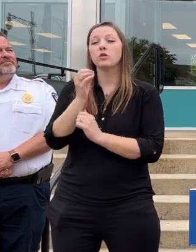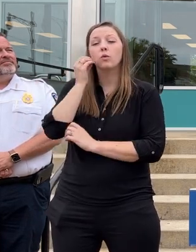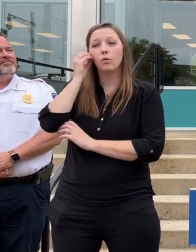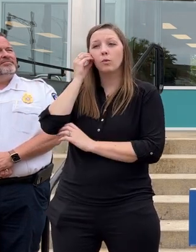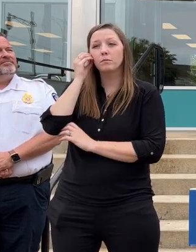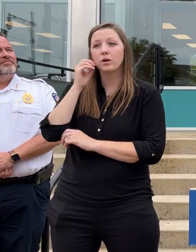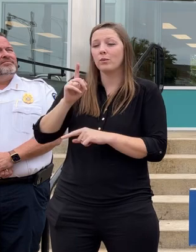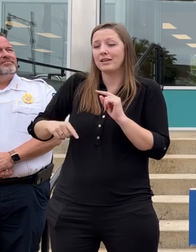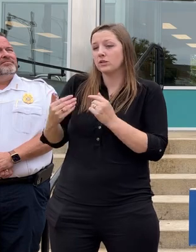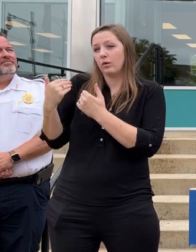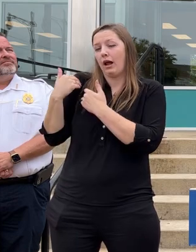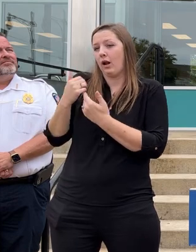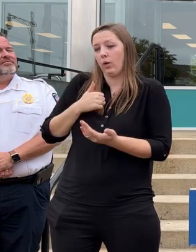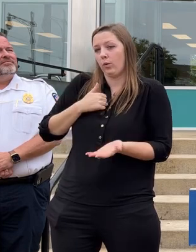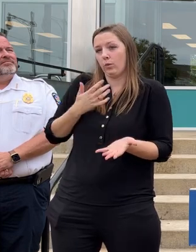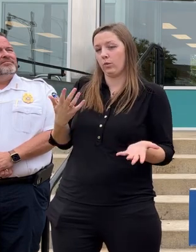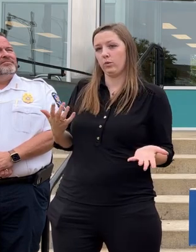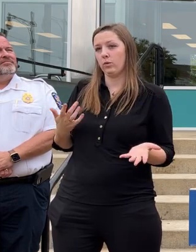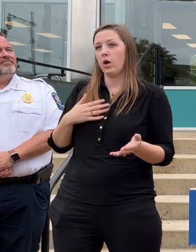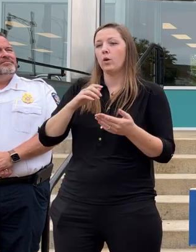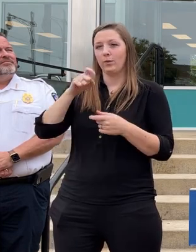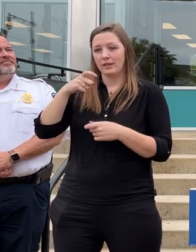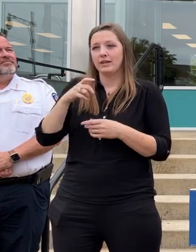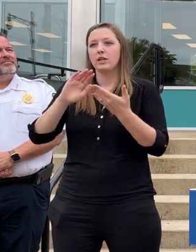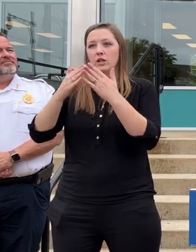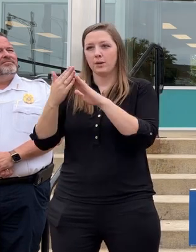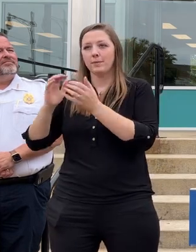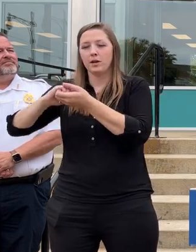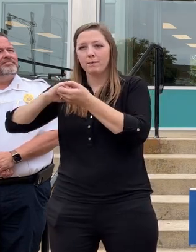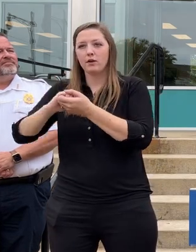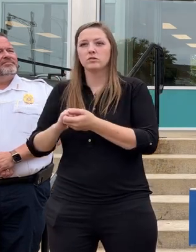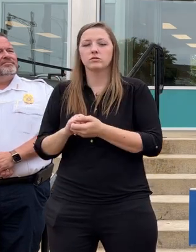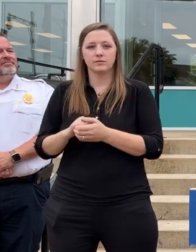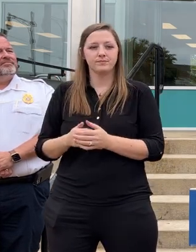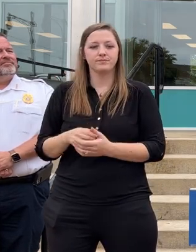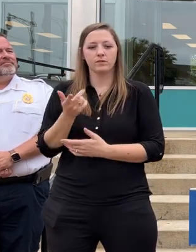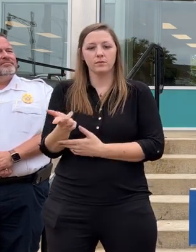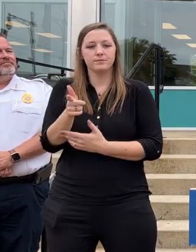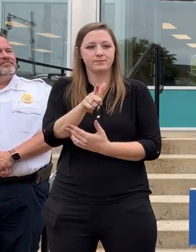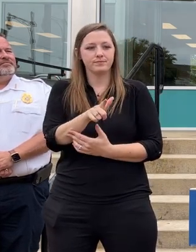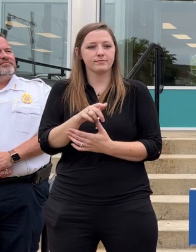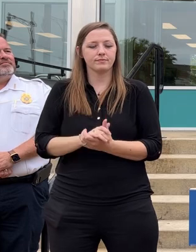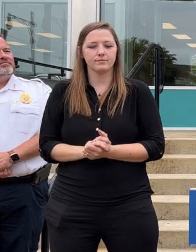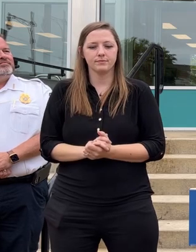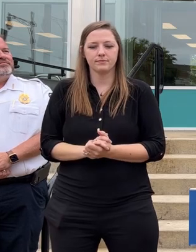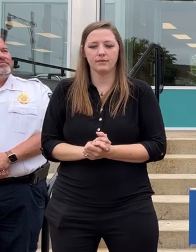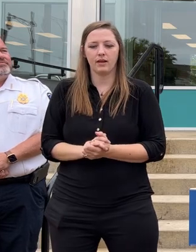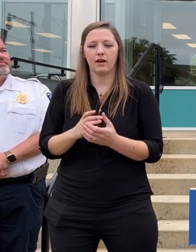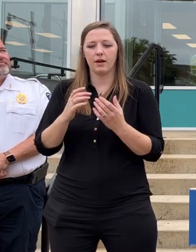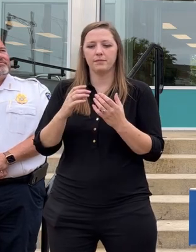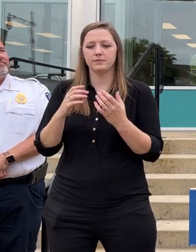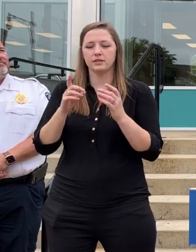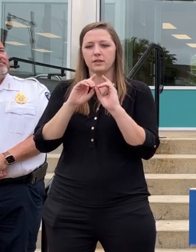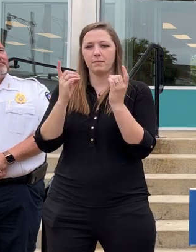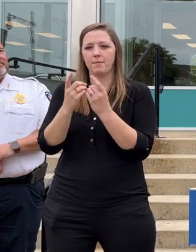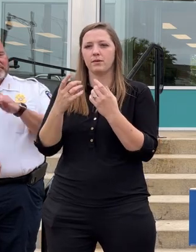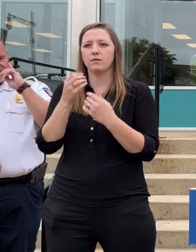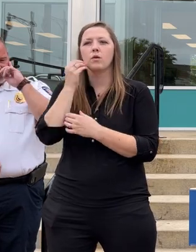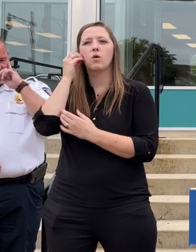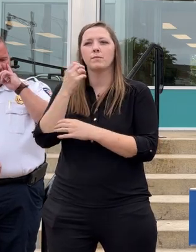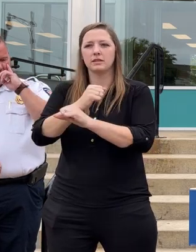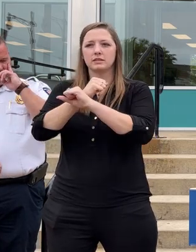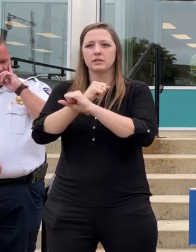on our own. We need our partners in the community to play a role. So with that, I'd like to turn it over to our Deputy Commissioner for the Department of Homeland Security and Emergency